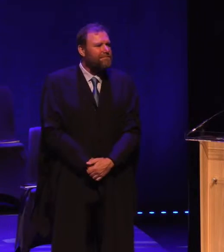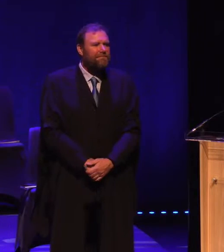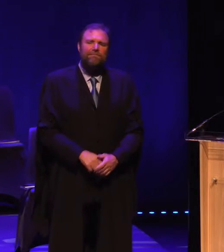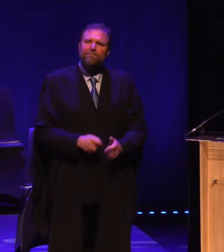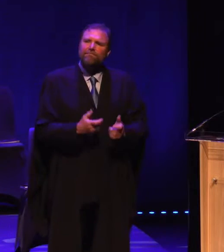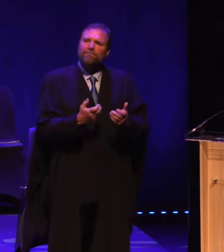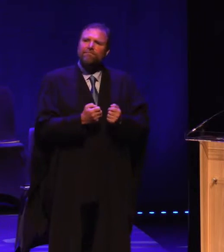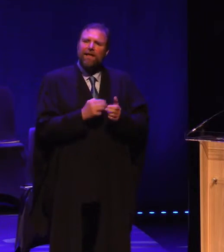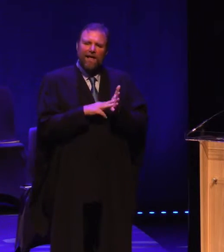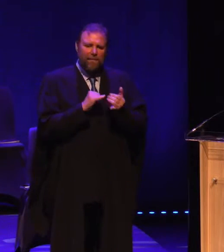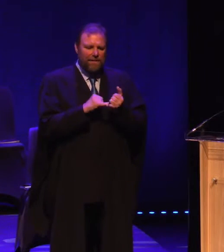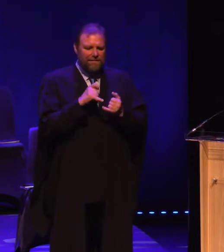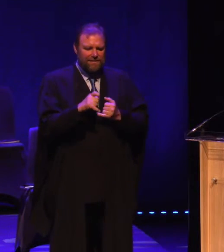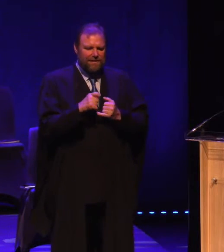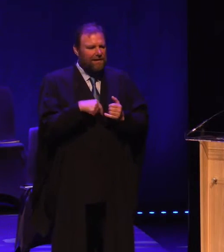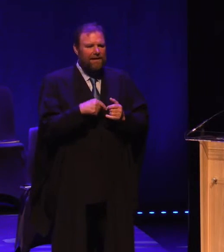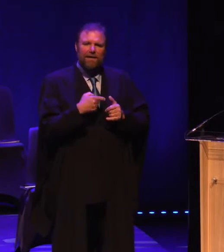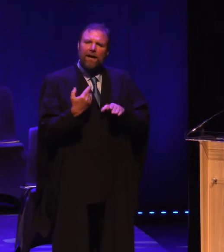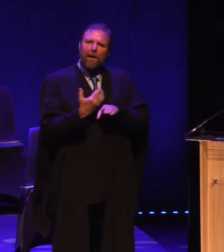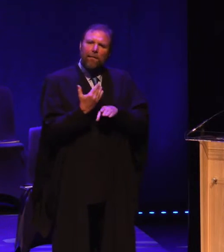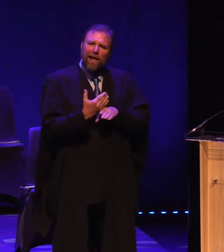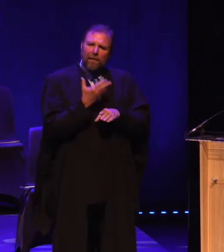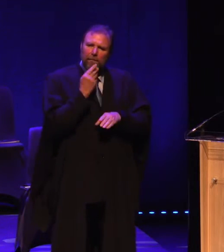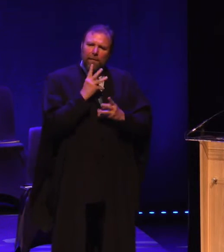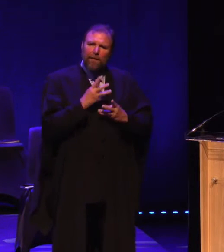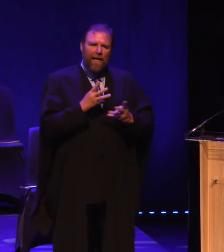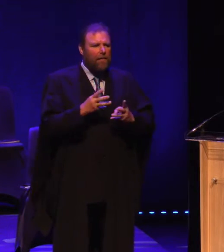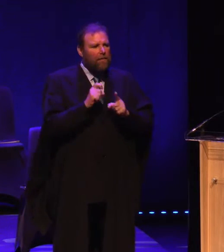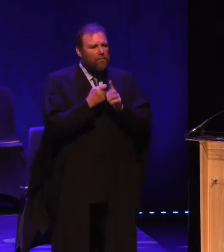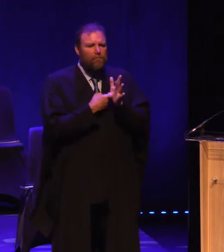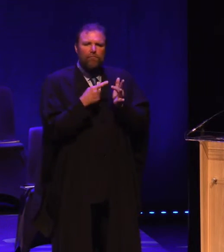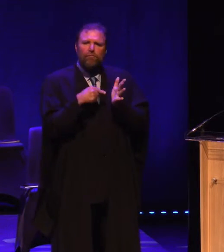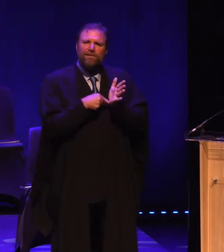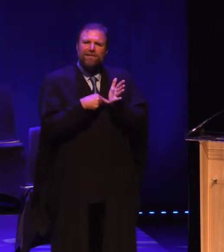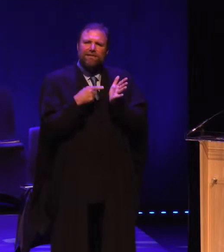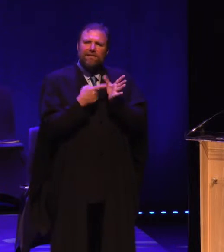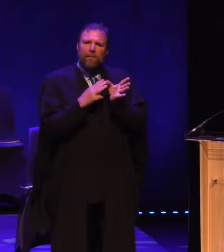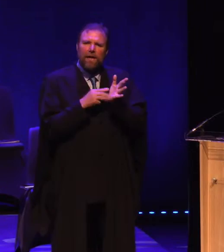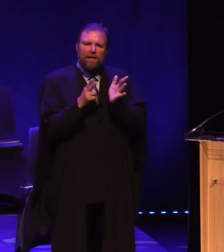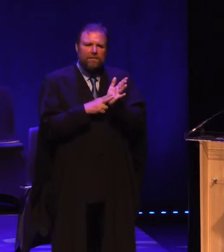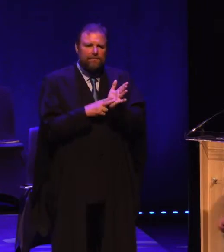To receive Master of Science in Applied Public Health, Preeti Tamang.